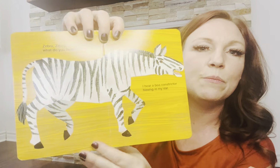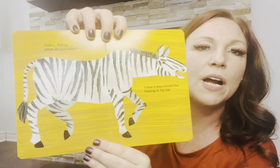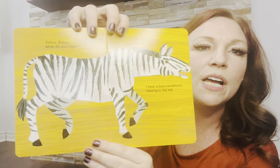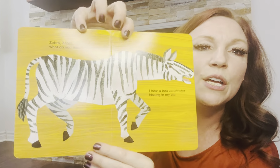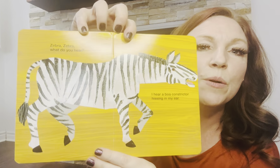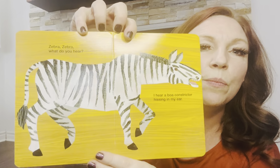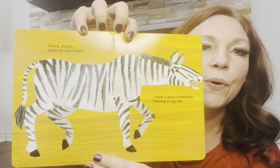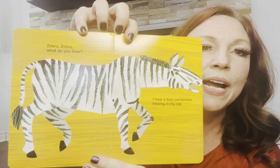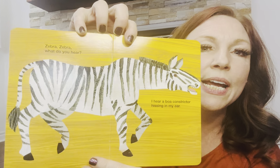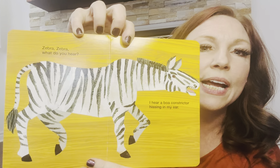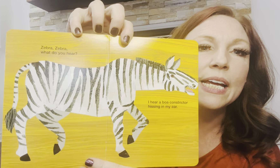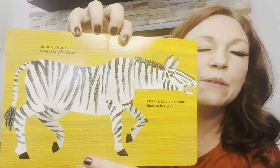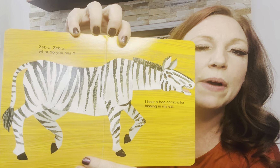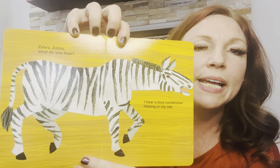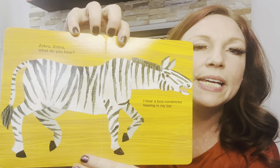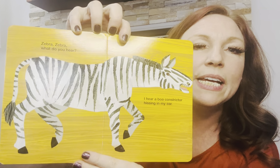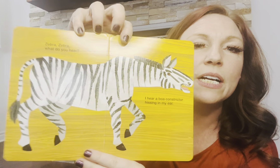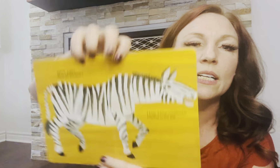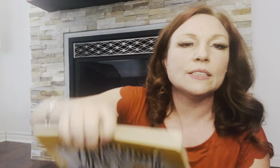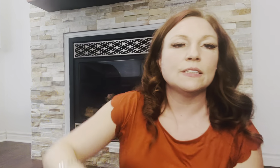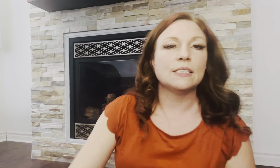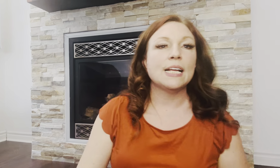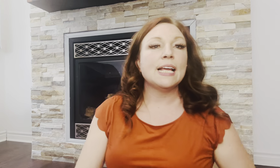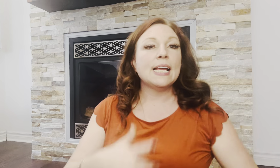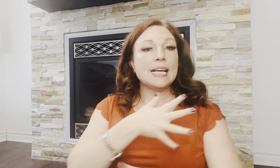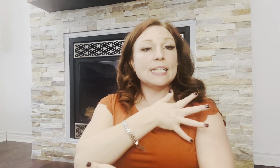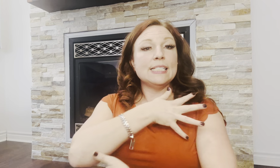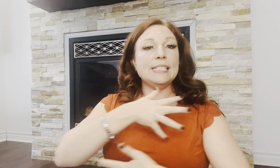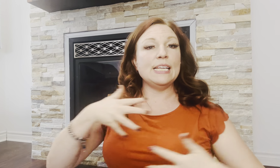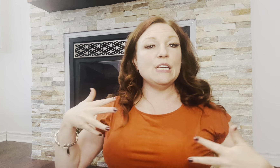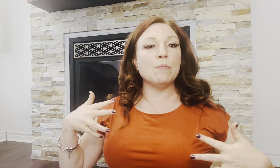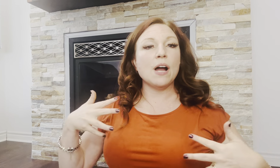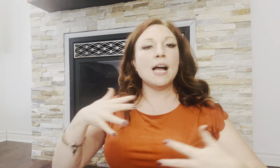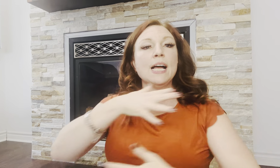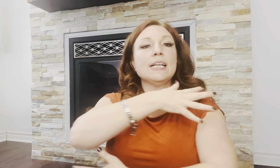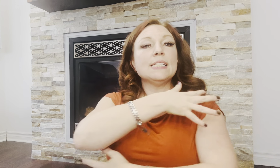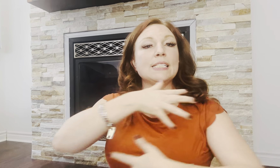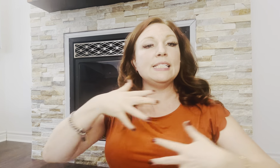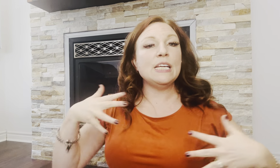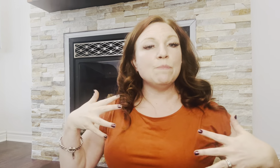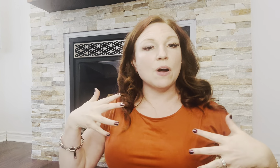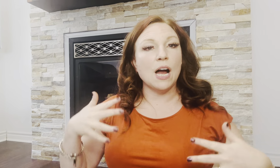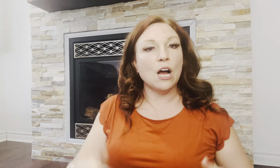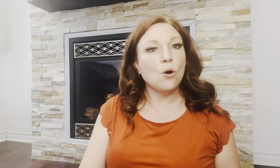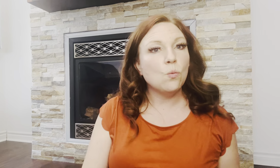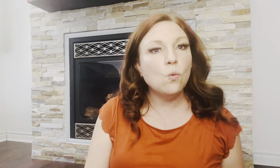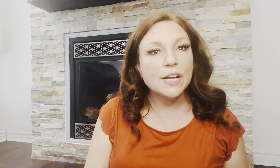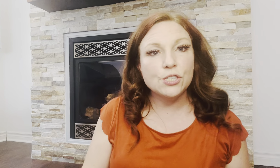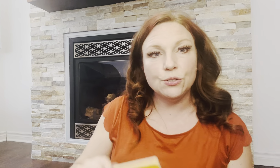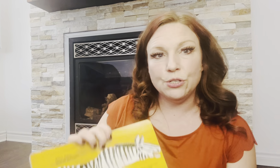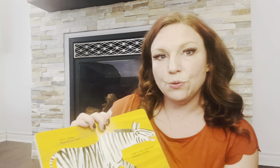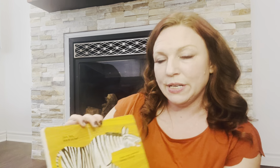zebra braying in my ear. Zebra, what do you